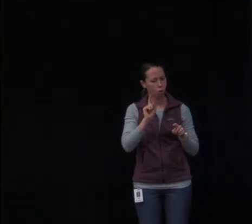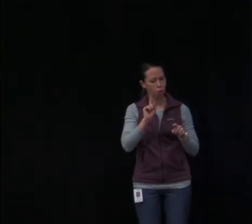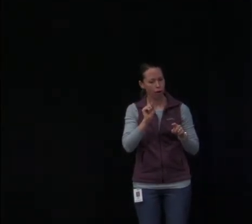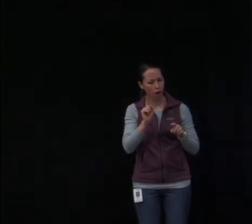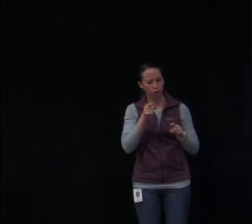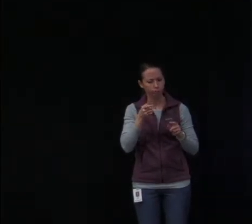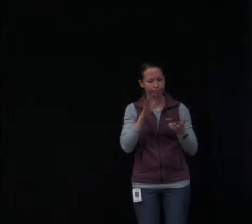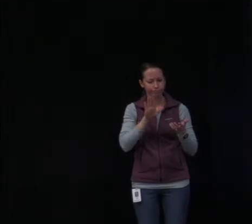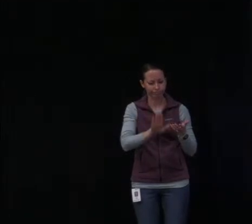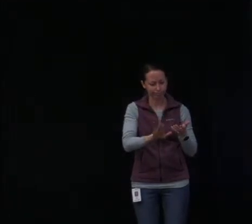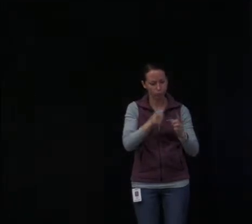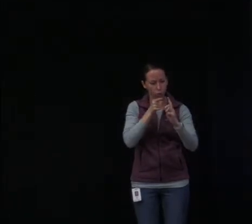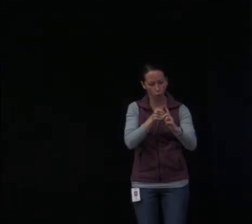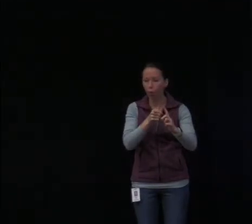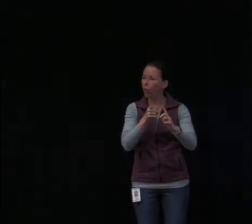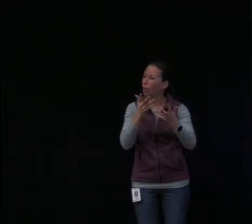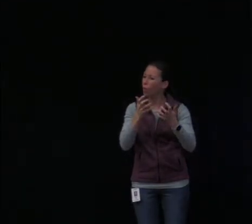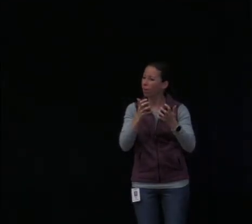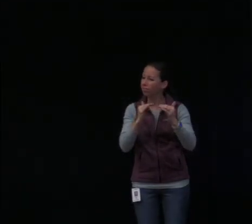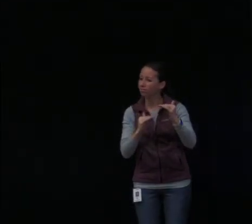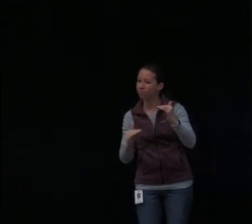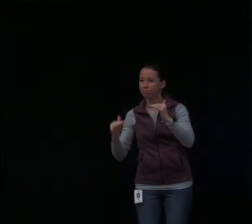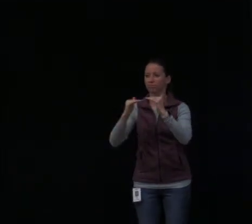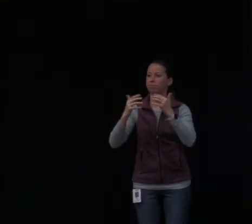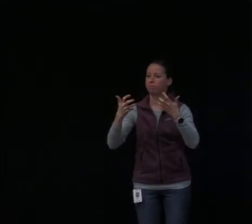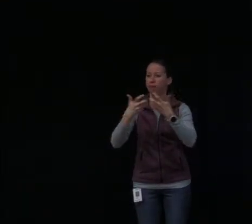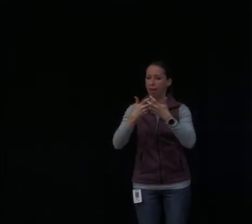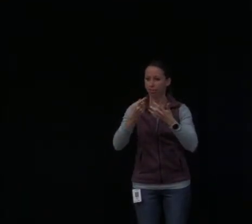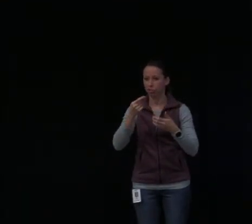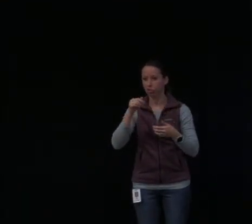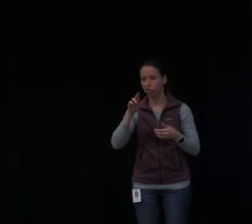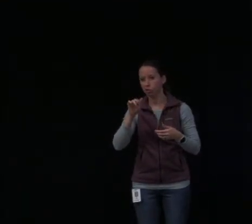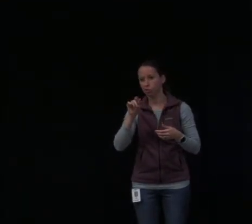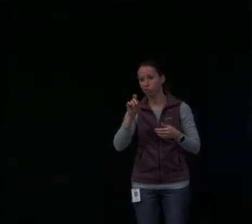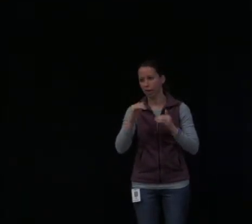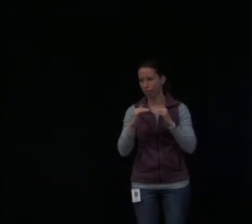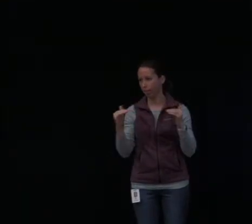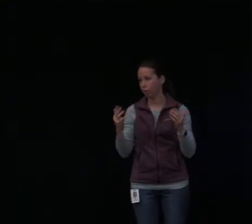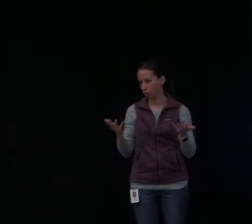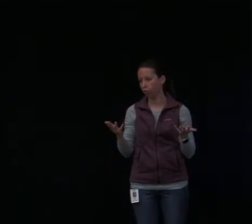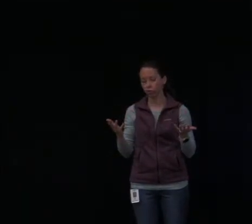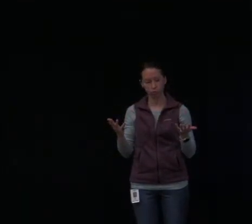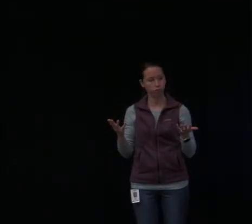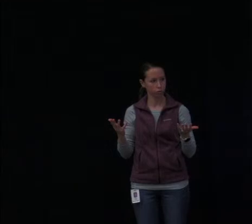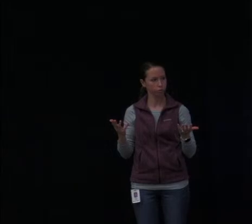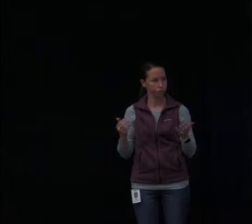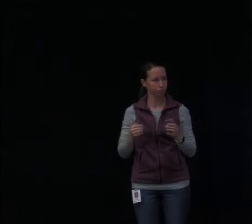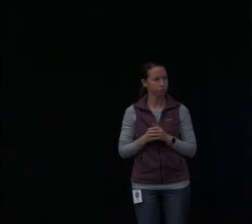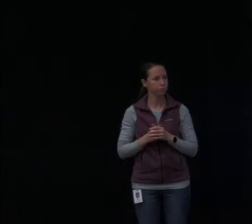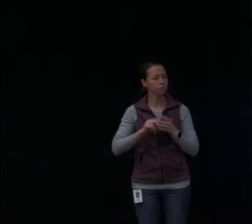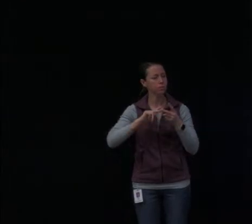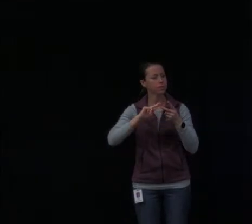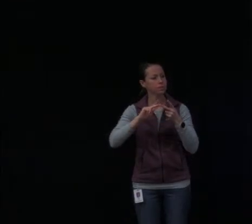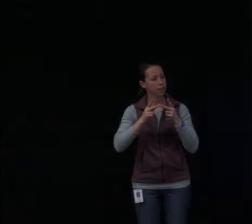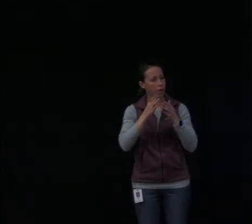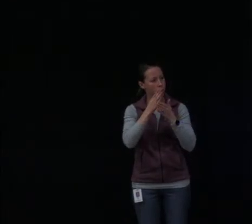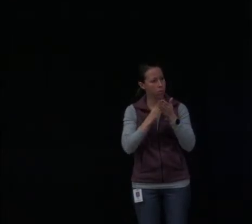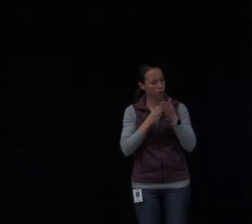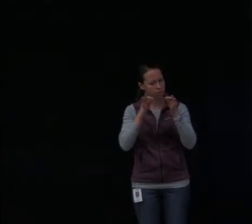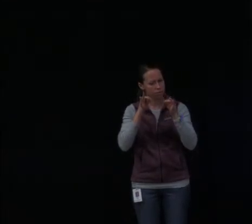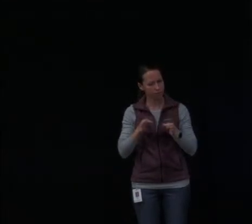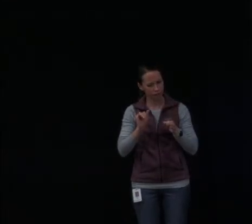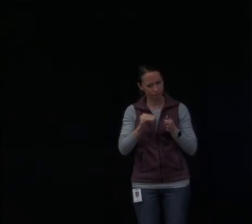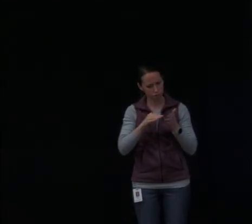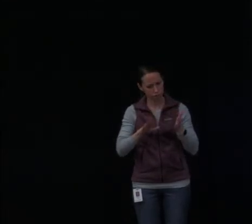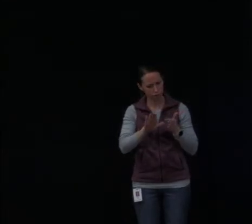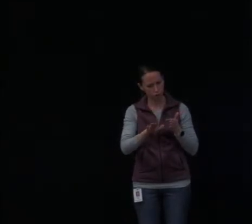to those grade level standards. The second part is we're going to determine the student's current educational performance